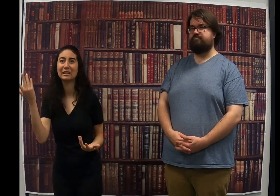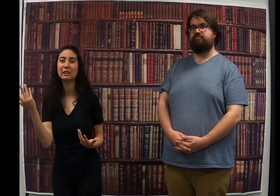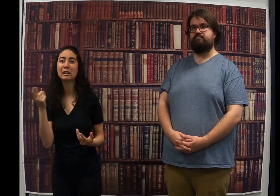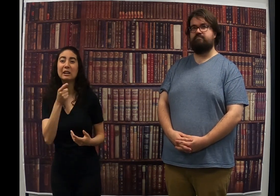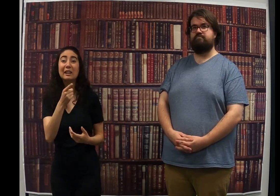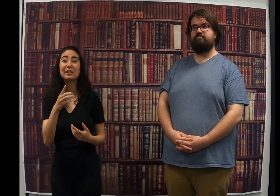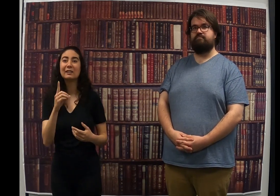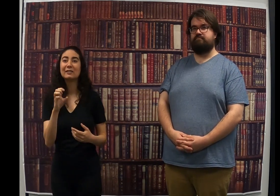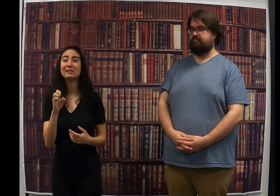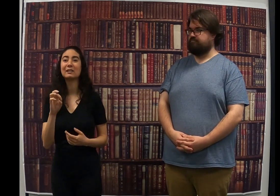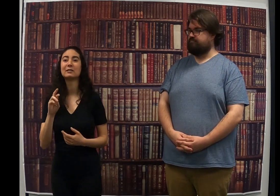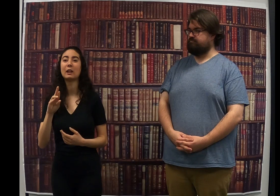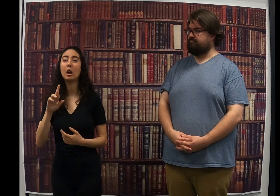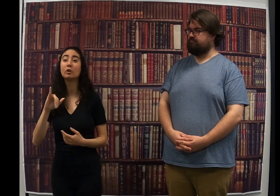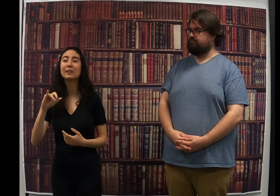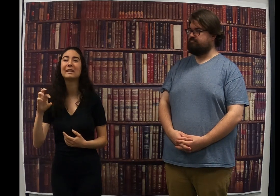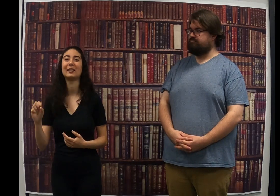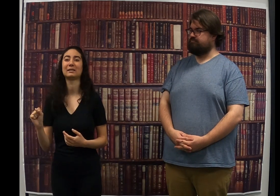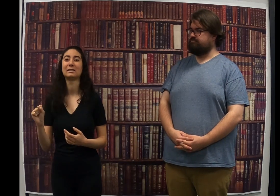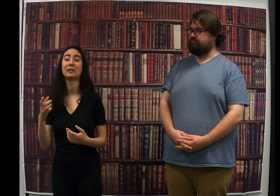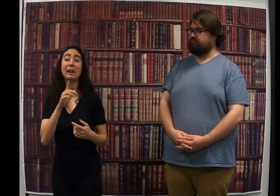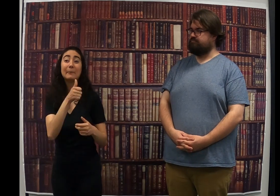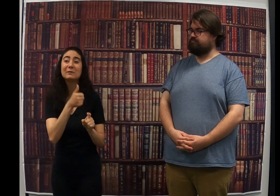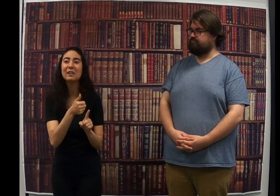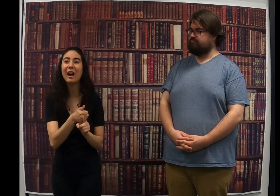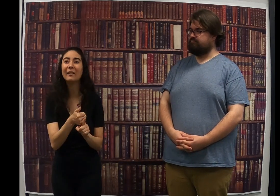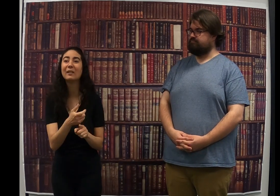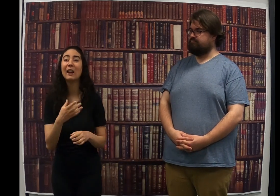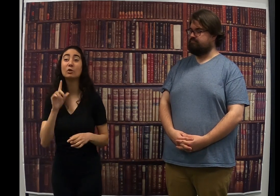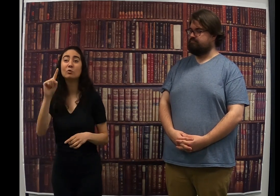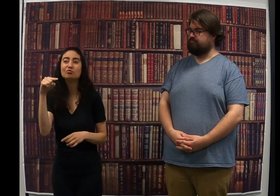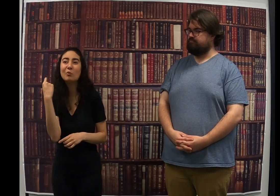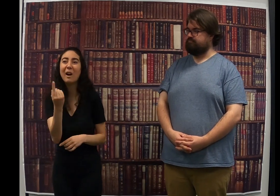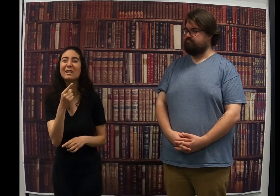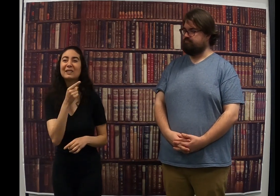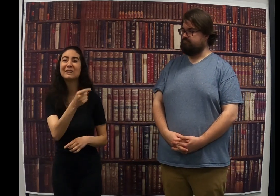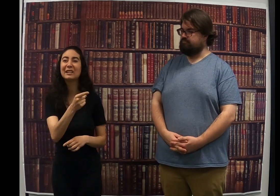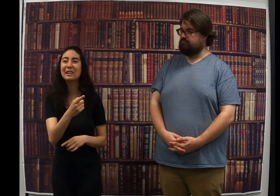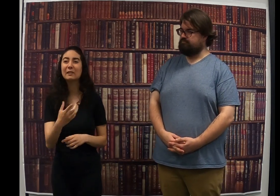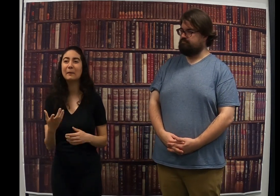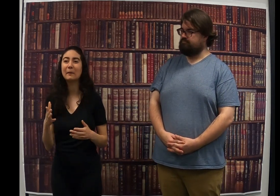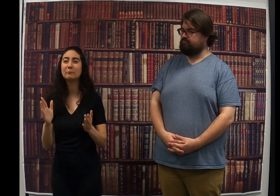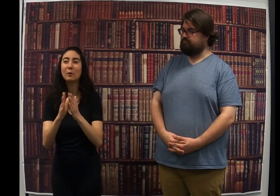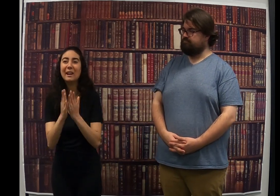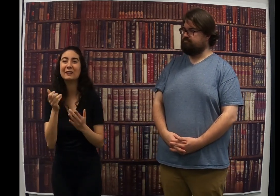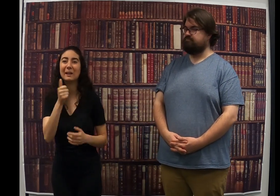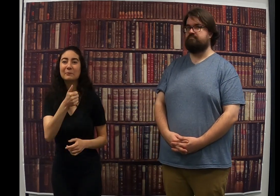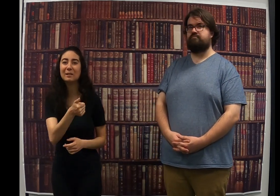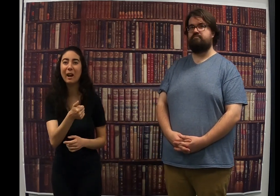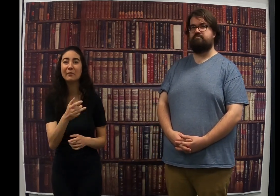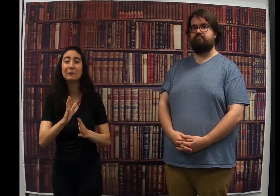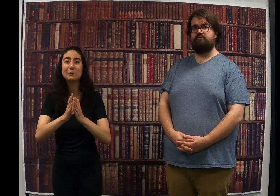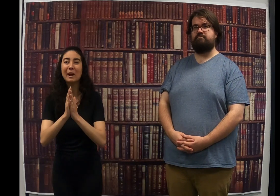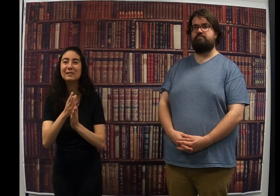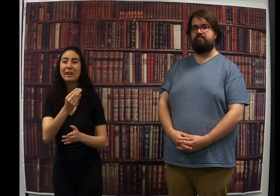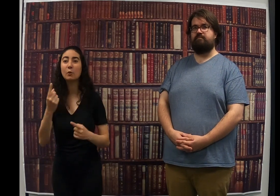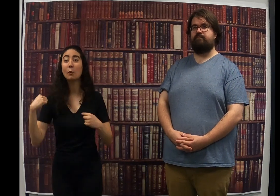Unknowingly he desires himself, and the one who praises is himself praised, and while he courts